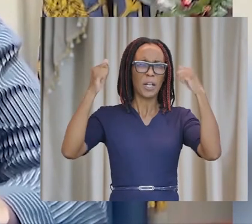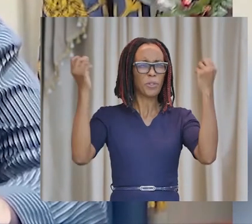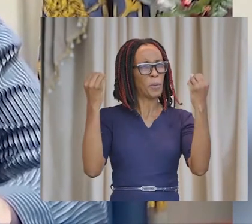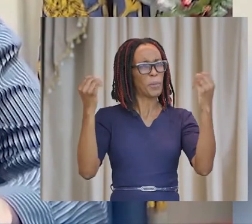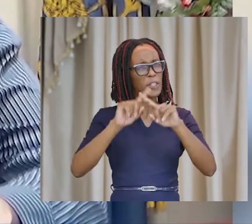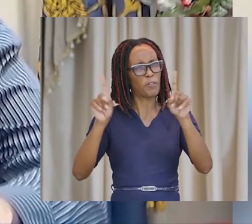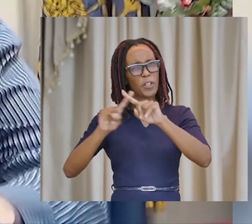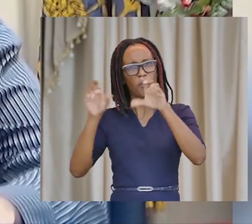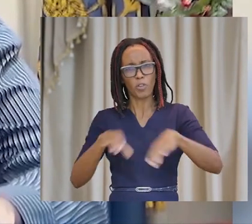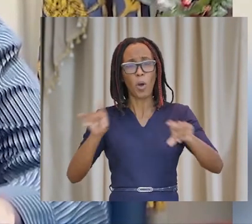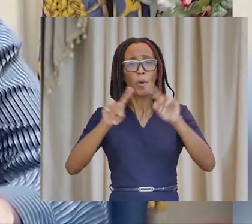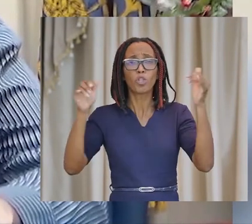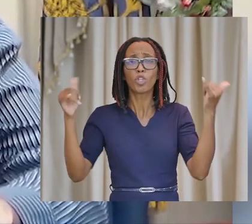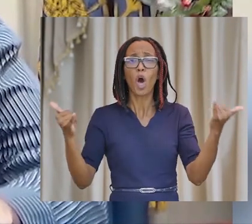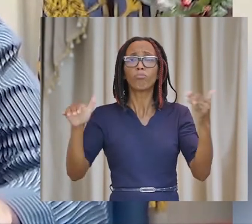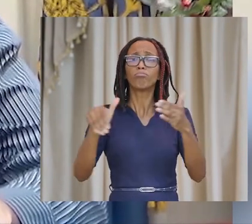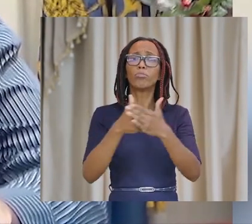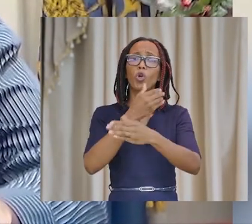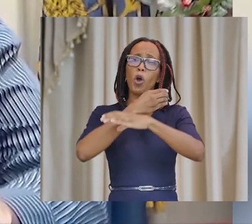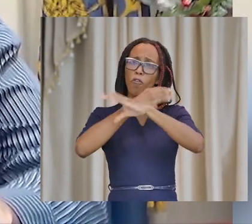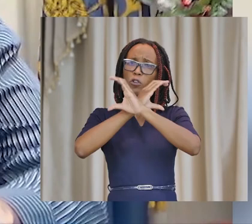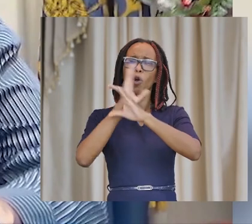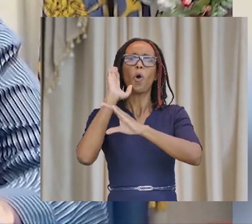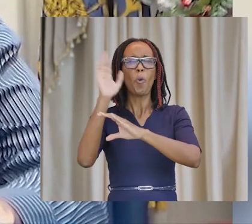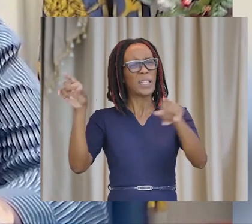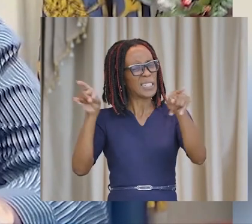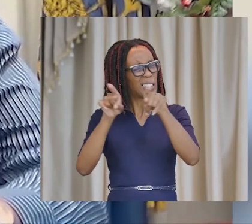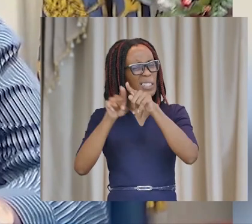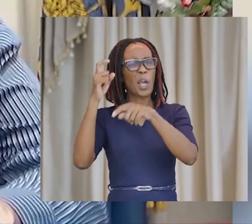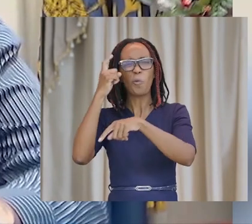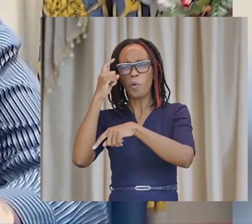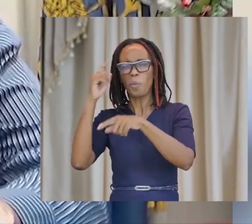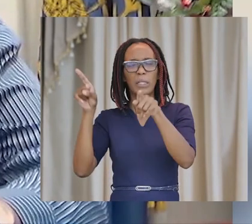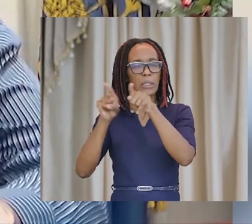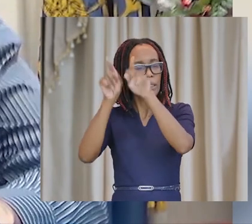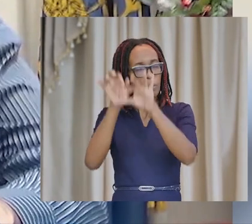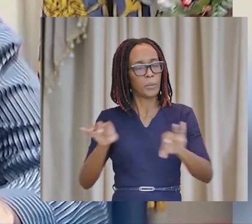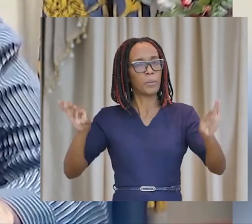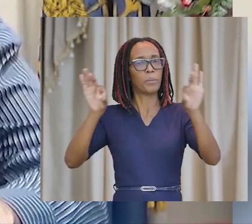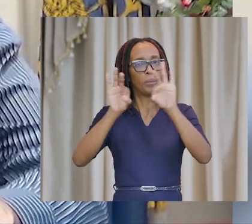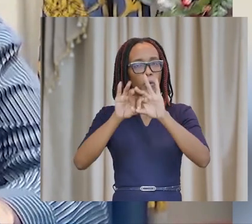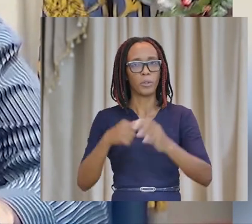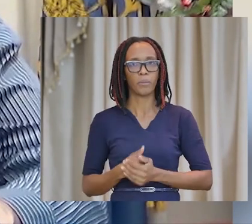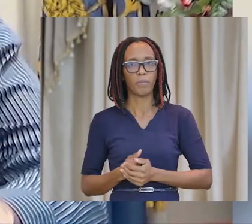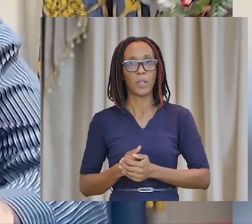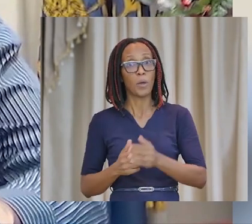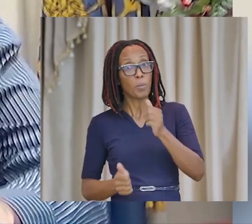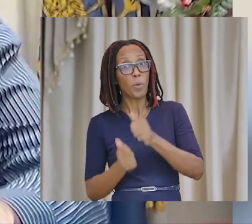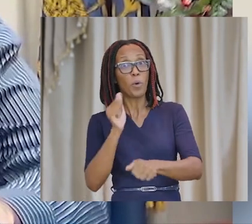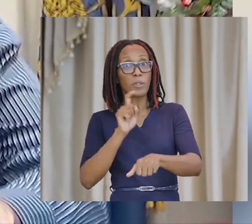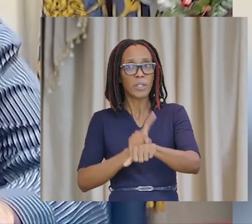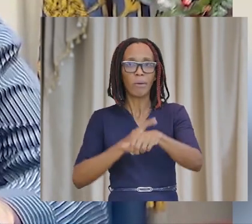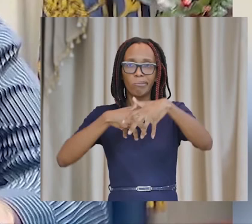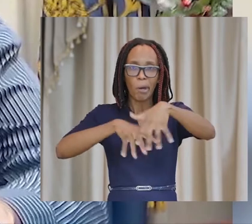confident that this new format will in no way detract from the true significance of the occasion. Instead of the customary in-person